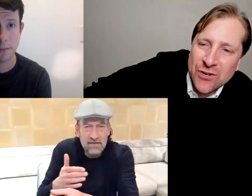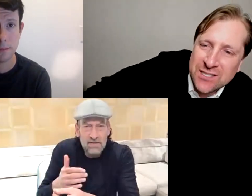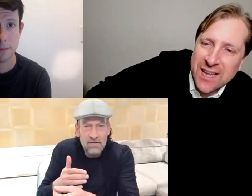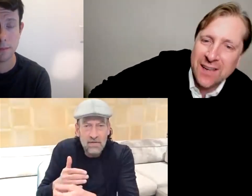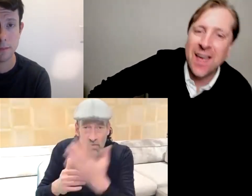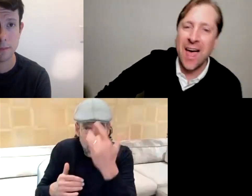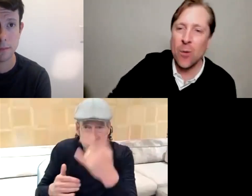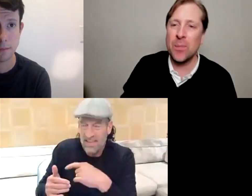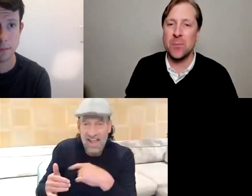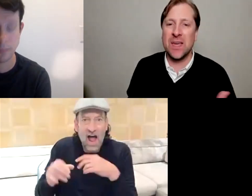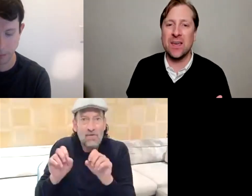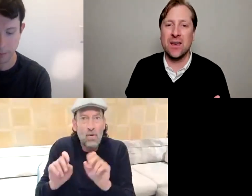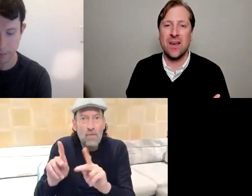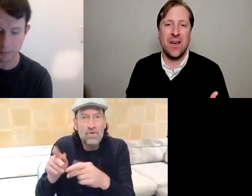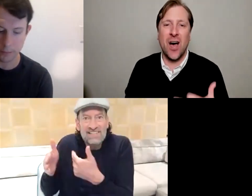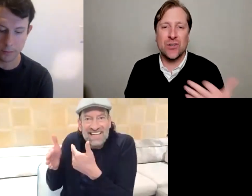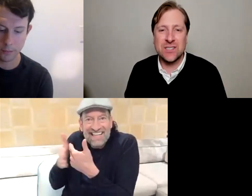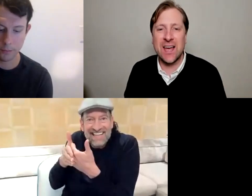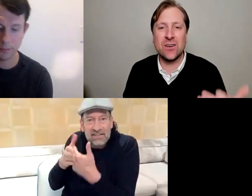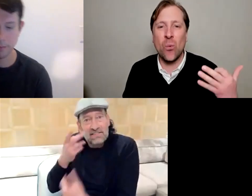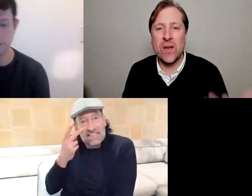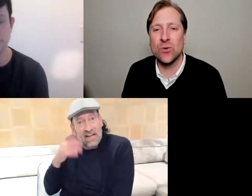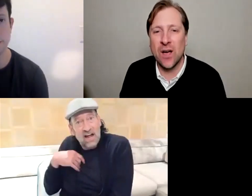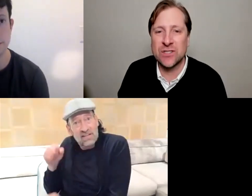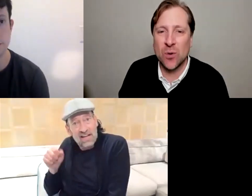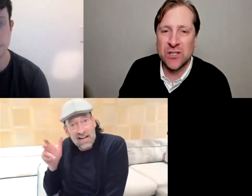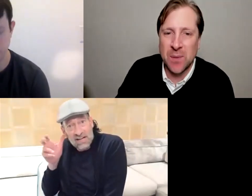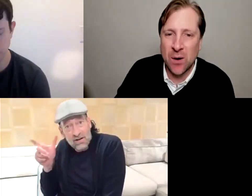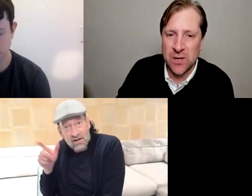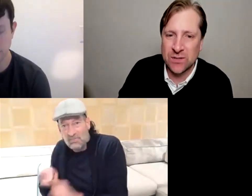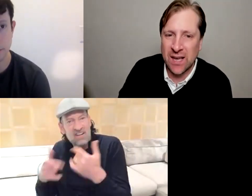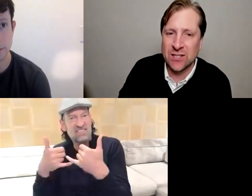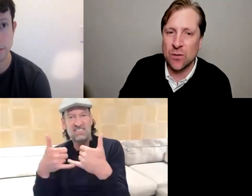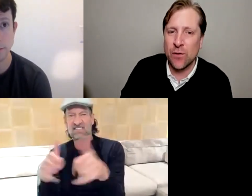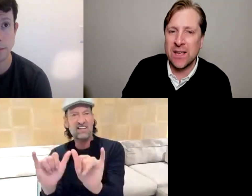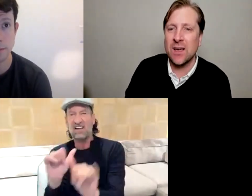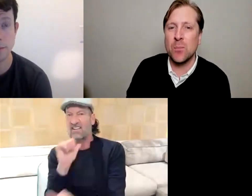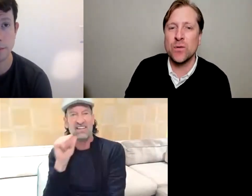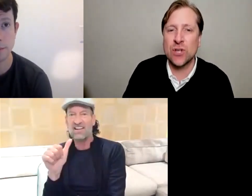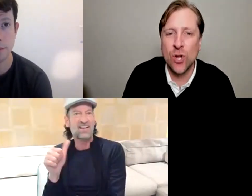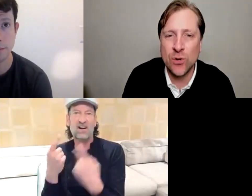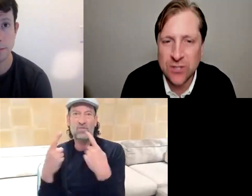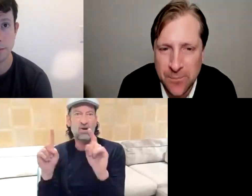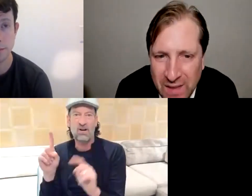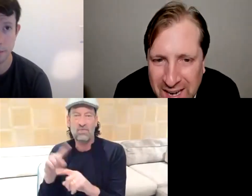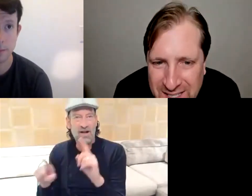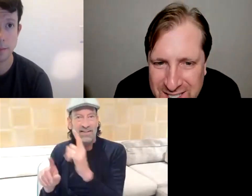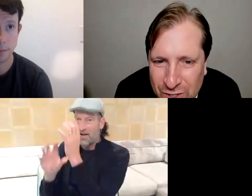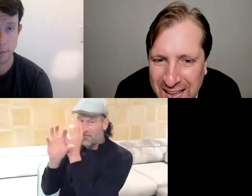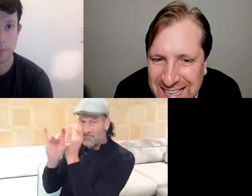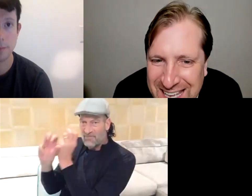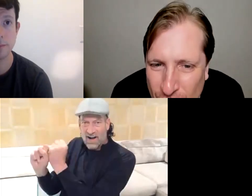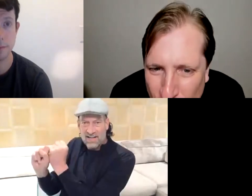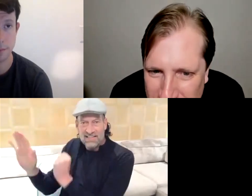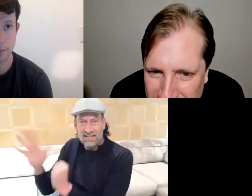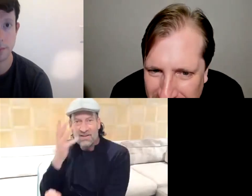to understand. Help me understand what you love so much about music. And so Frank moves closer, and he still